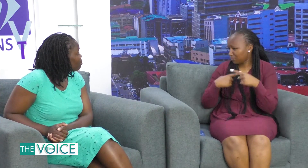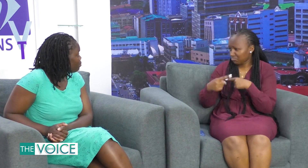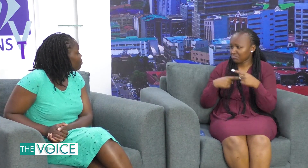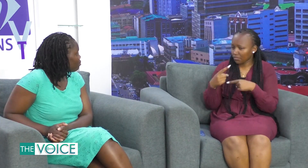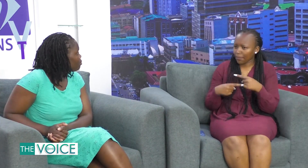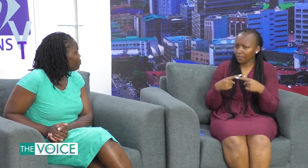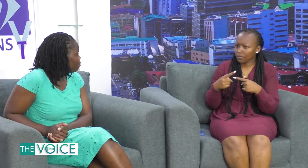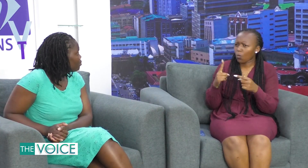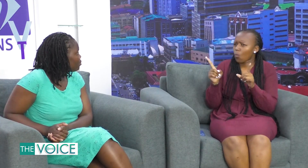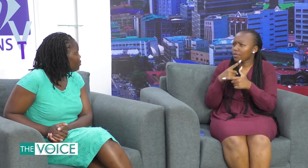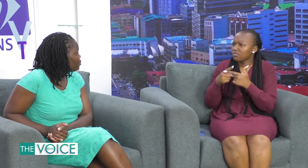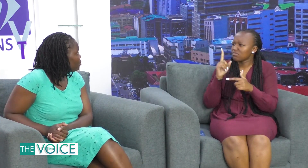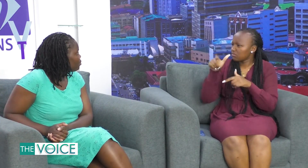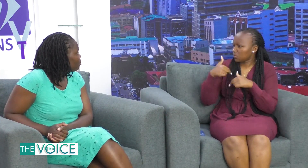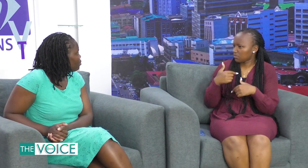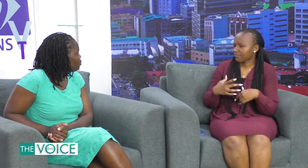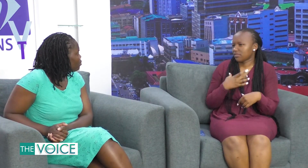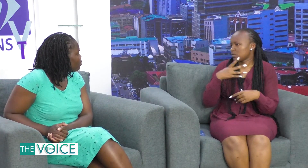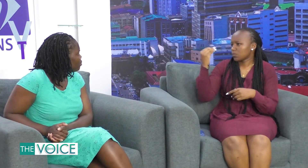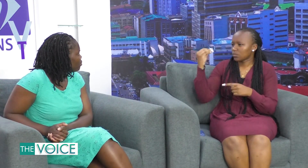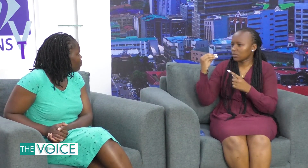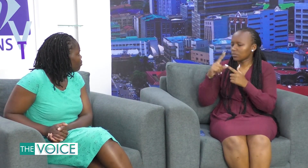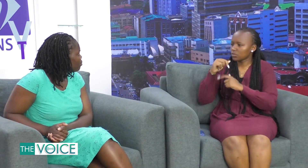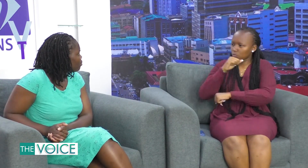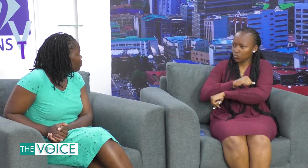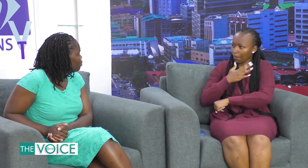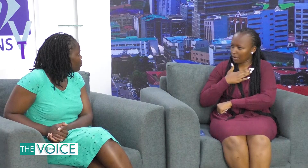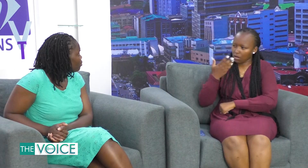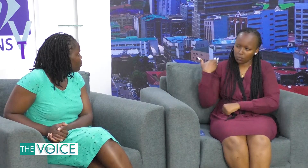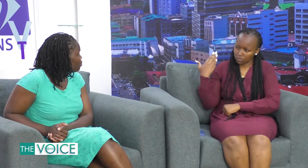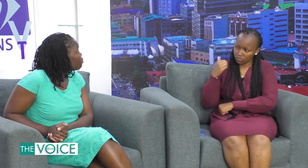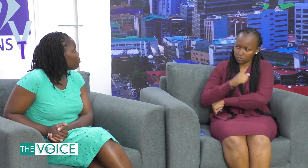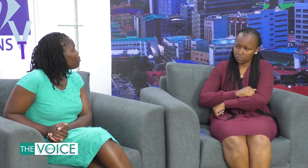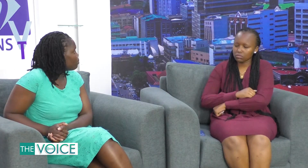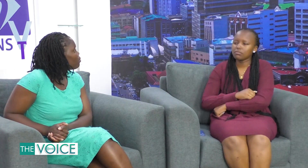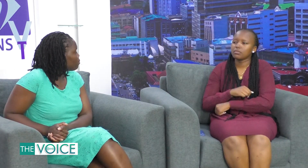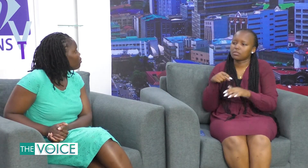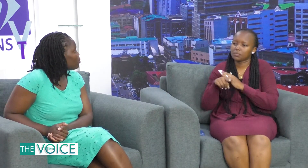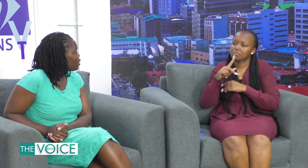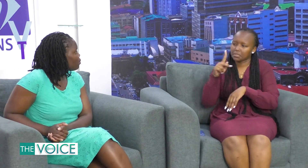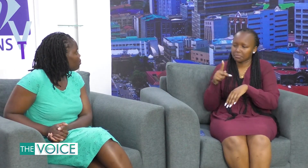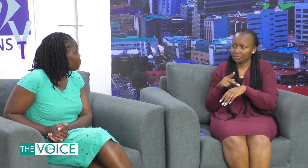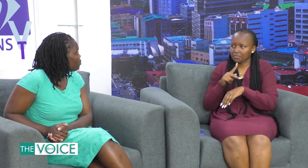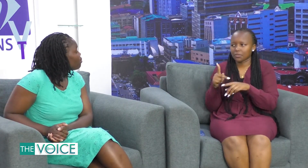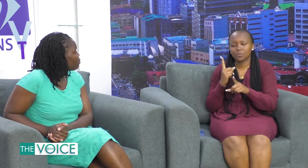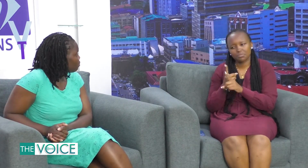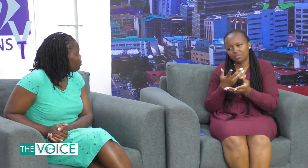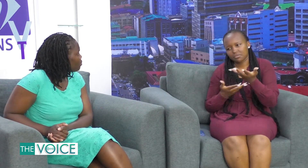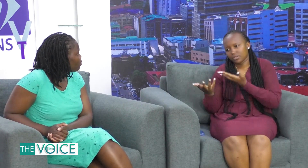hoping? So I continued at Kenyatta University. Then one day I went to visit my school.